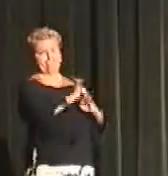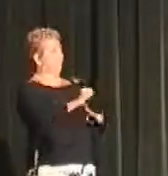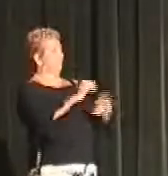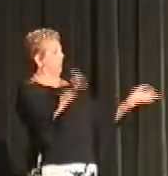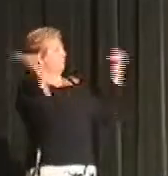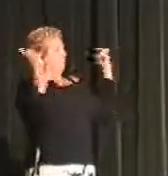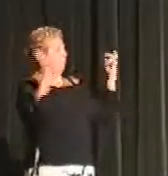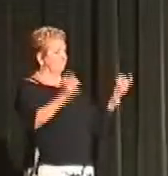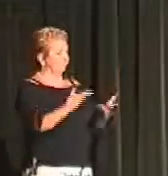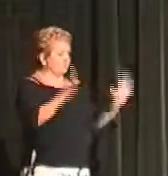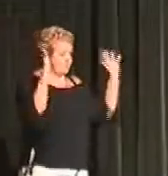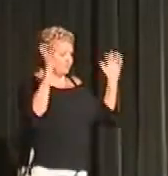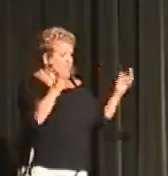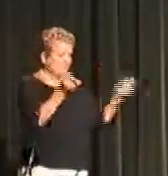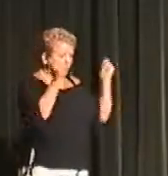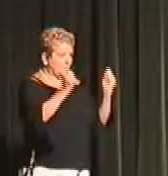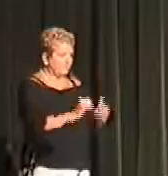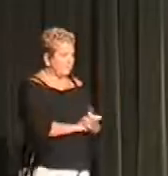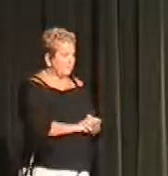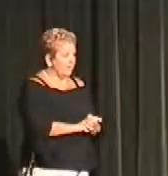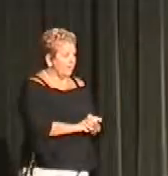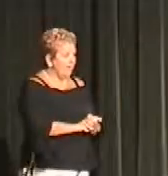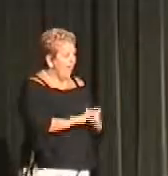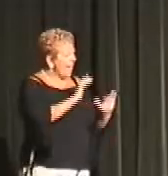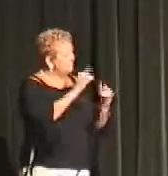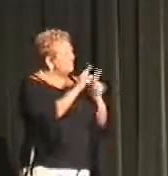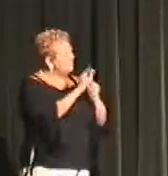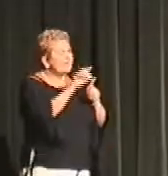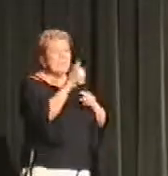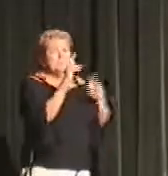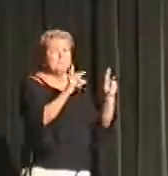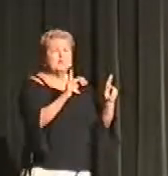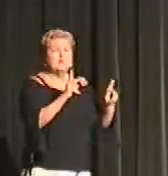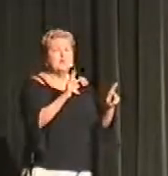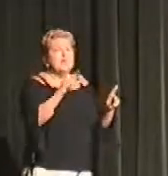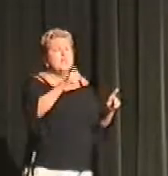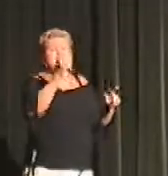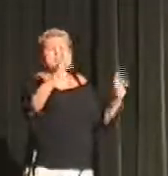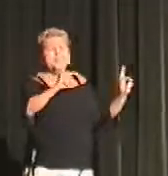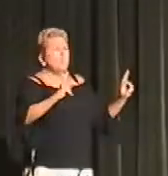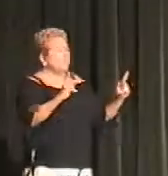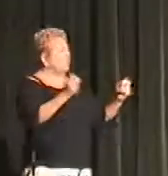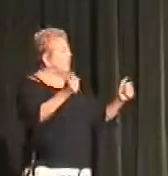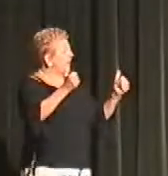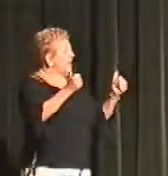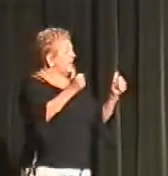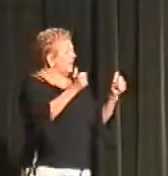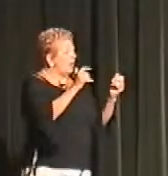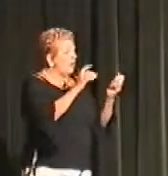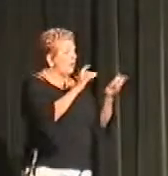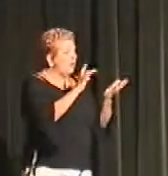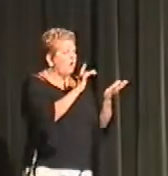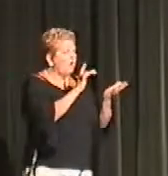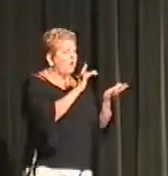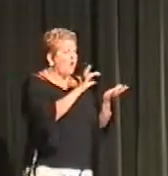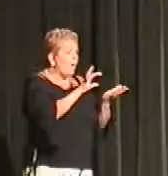fast to everyone else around me. It did seem like everybody else took their 30-day shift and, you know, they got invited to Christmas dinner